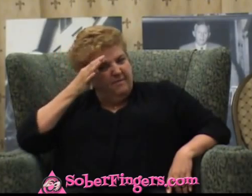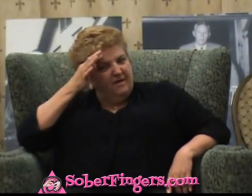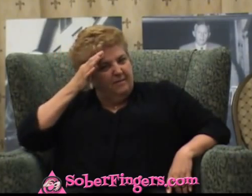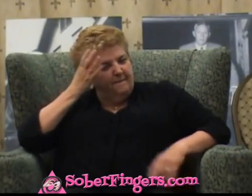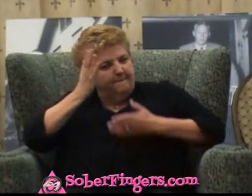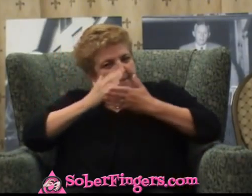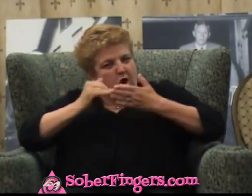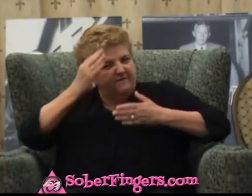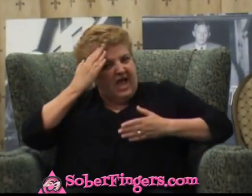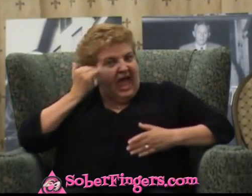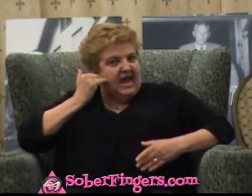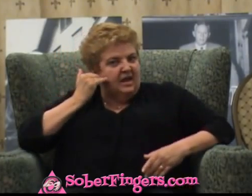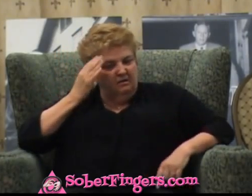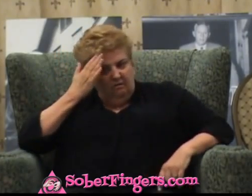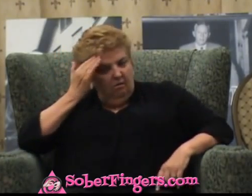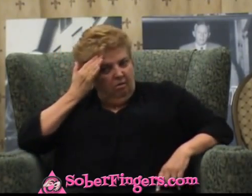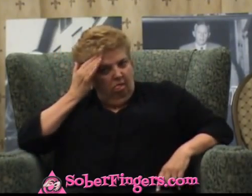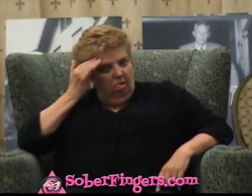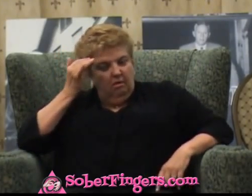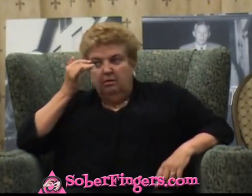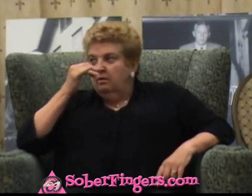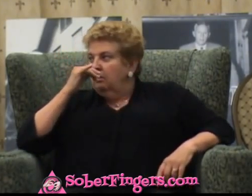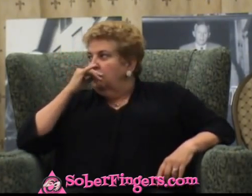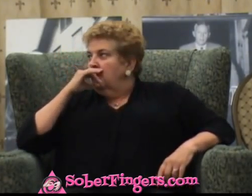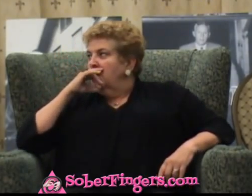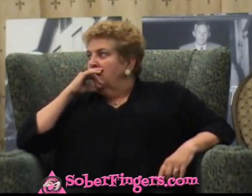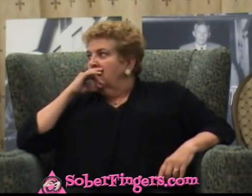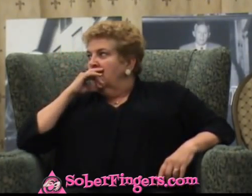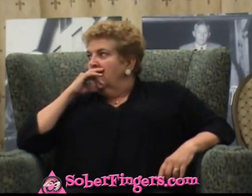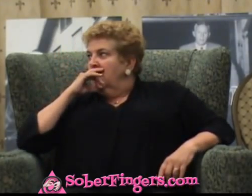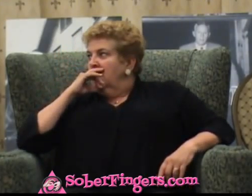And I panicked. And I said, please take me back.